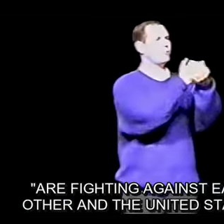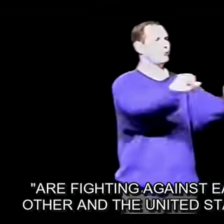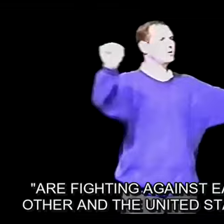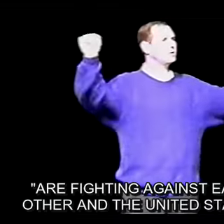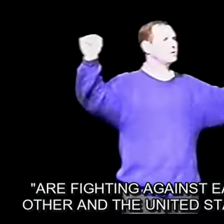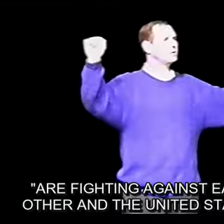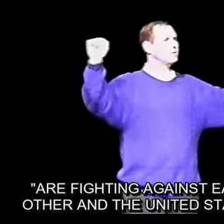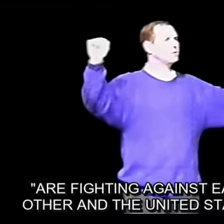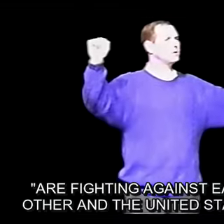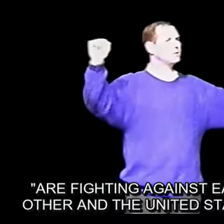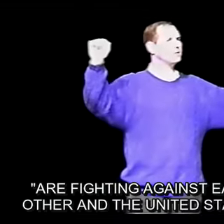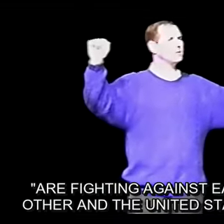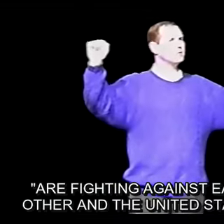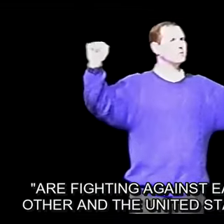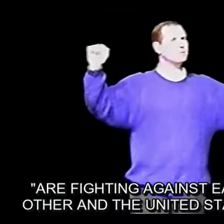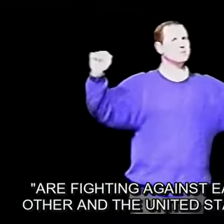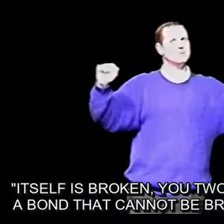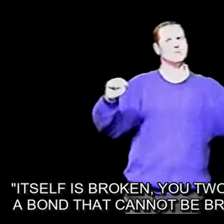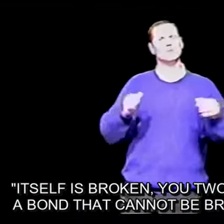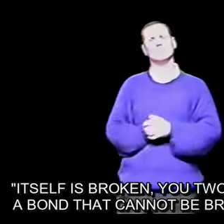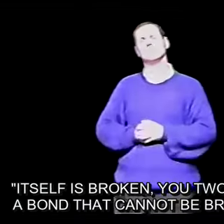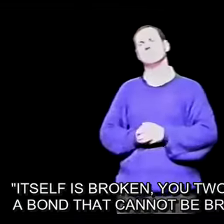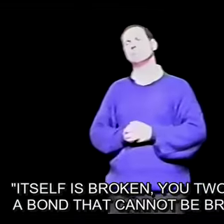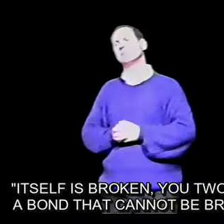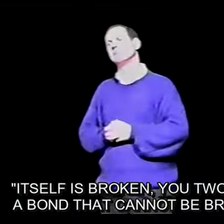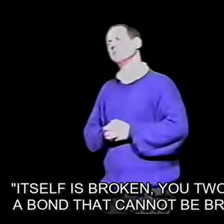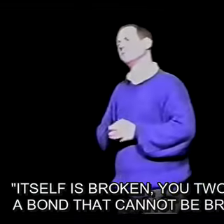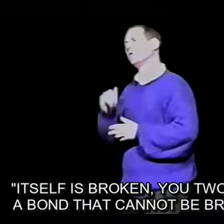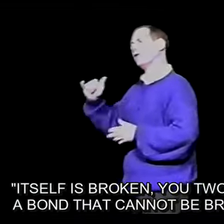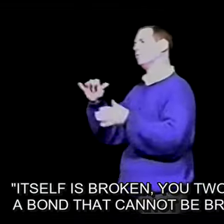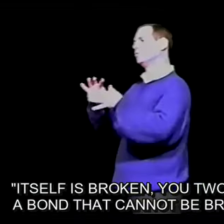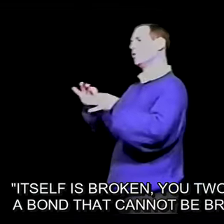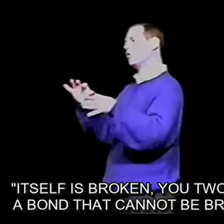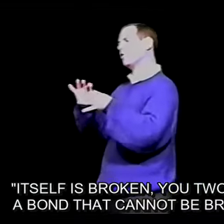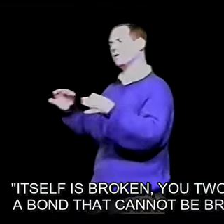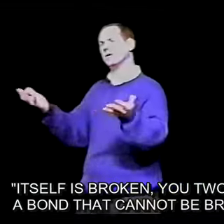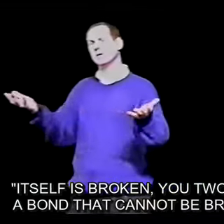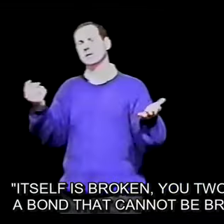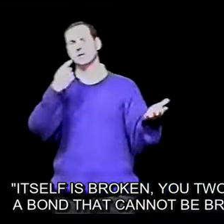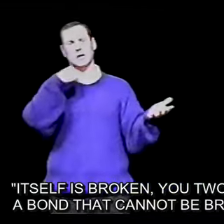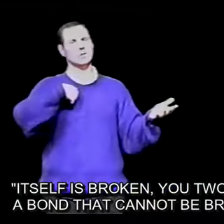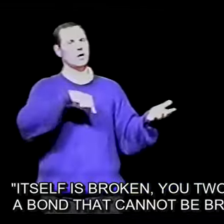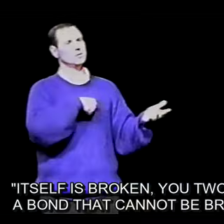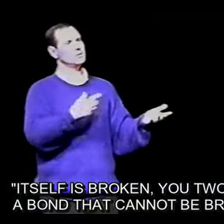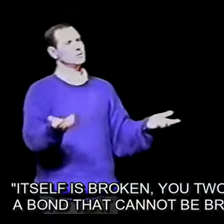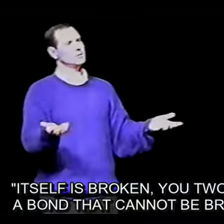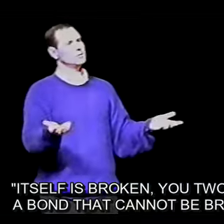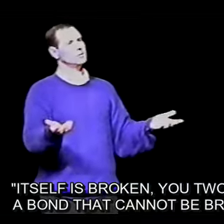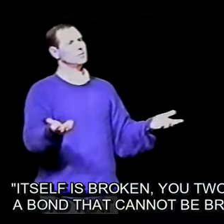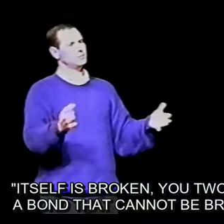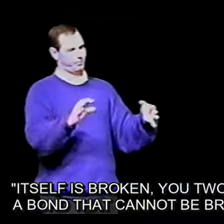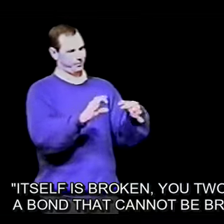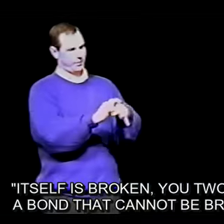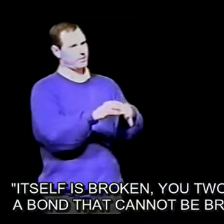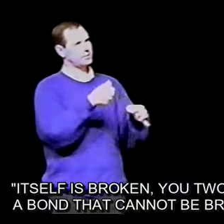States itself is broken, you too have a bond that cannot be